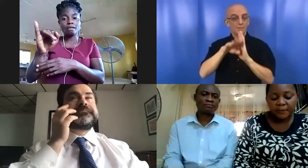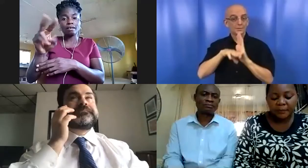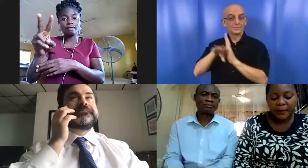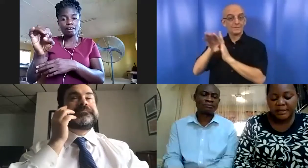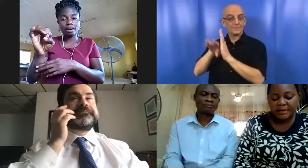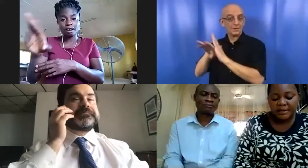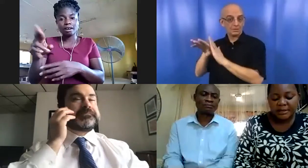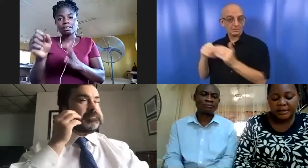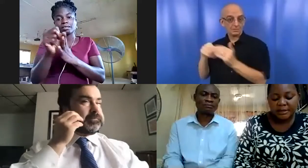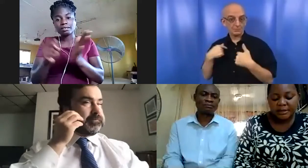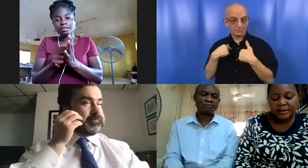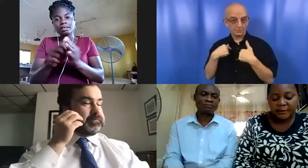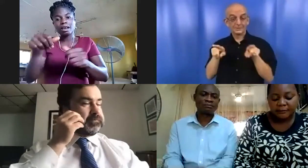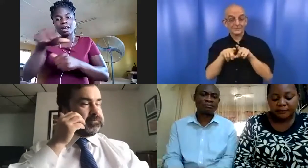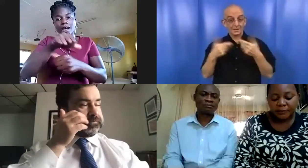that persons